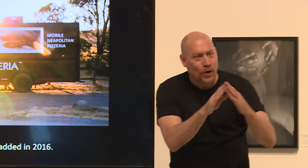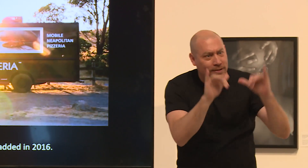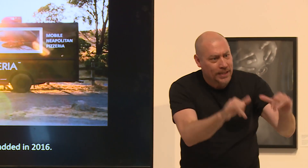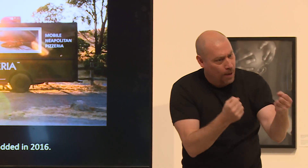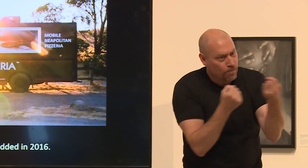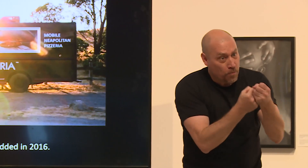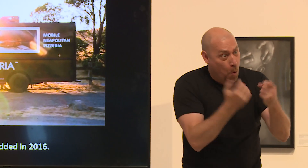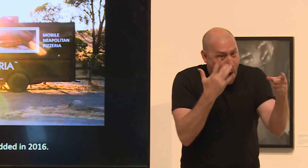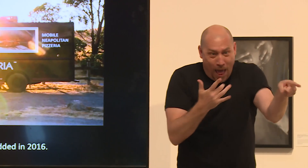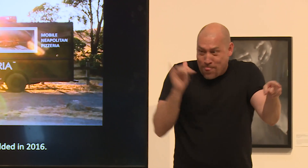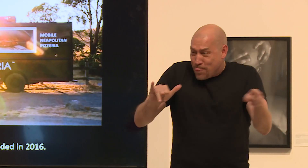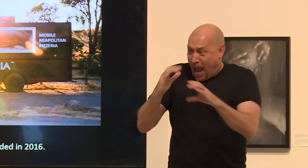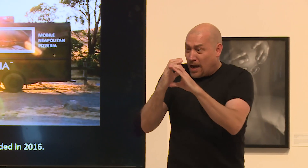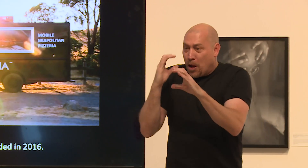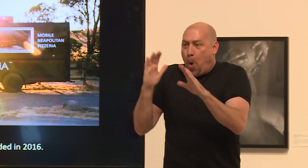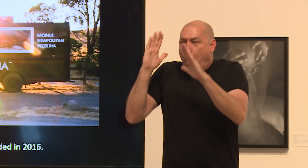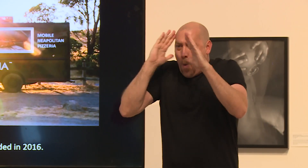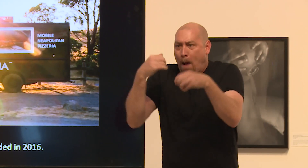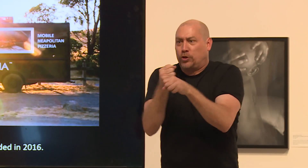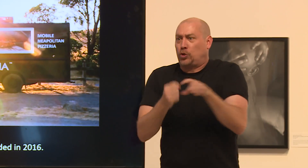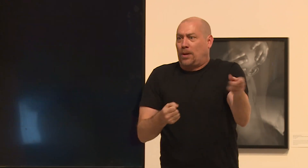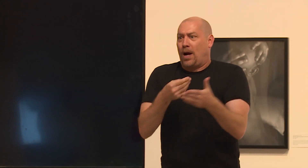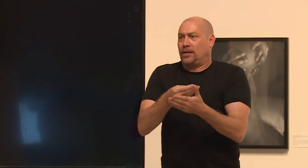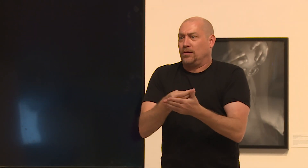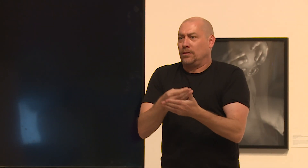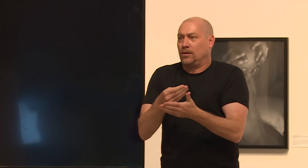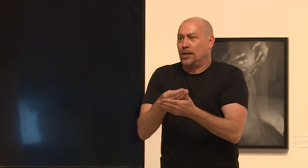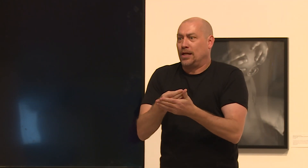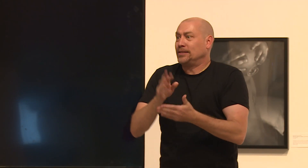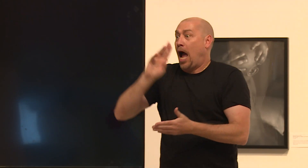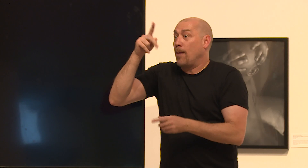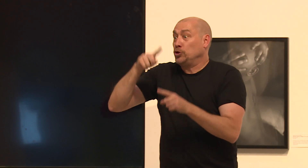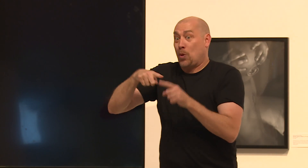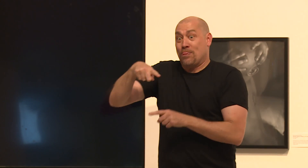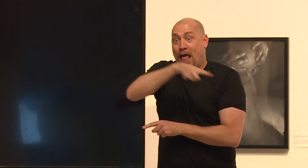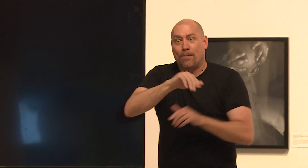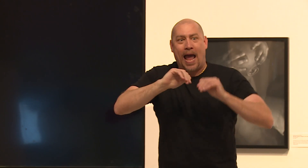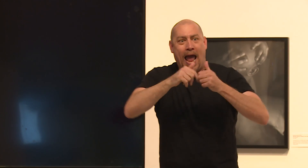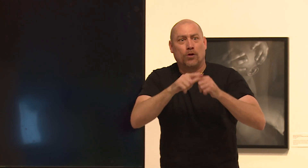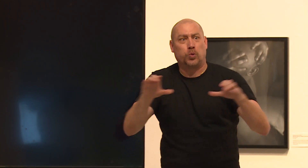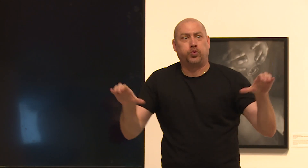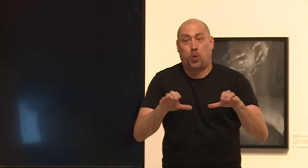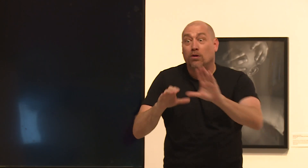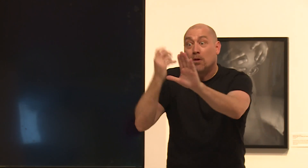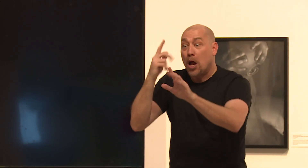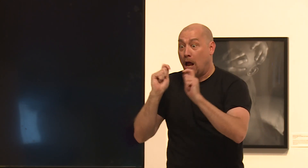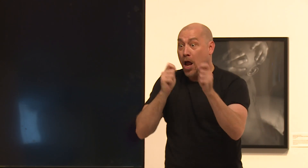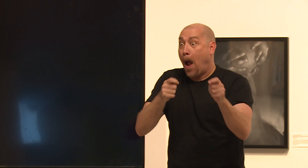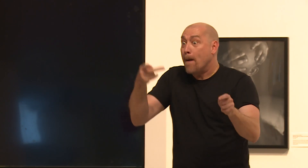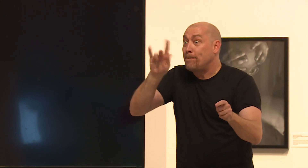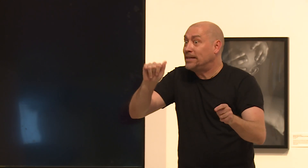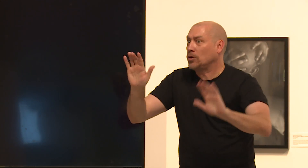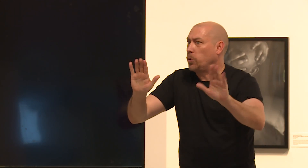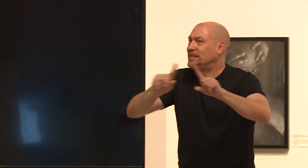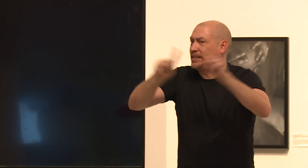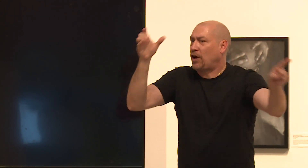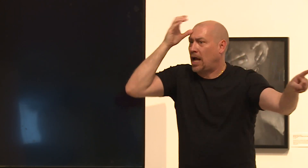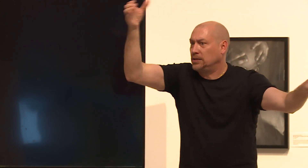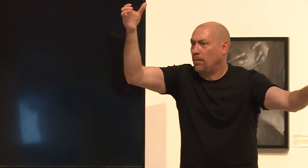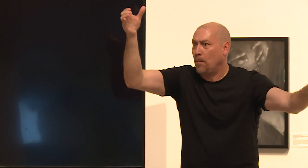to the deaf community, giving them the chance to do for themselves. Now, they're not going to be using it for pizza, they're using it for a different